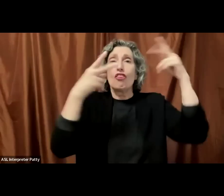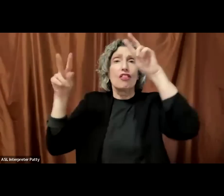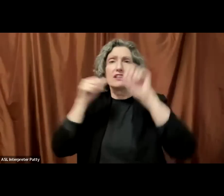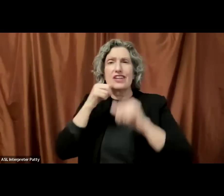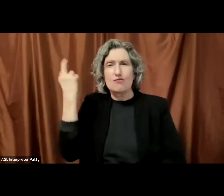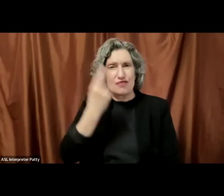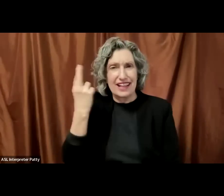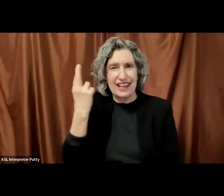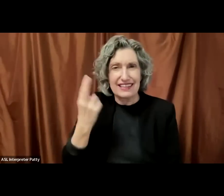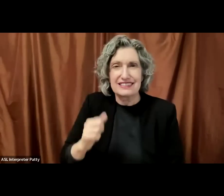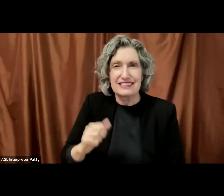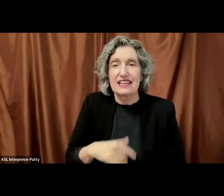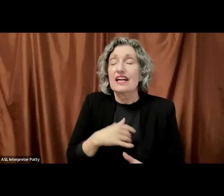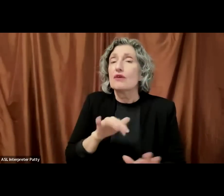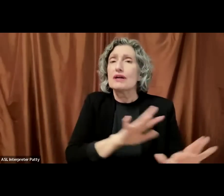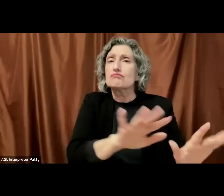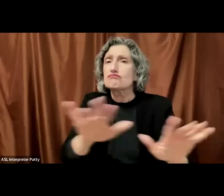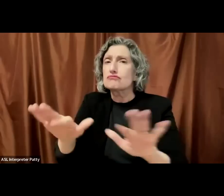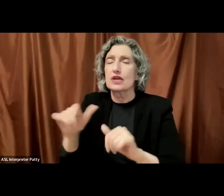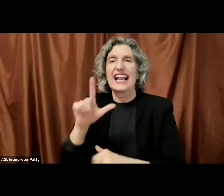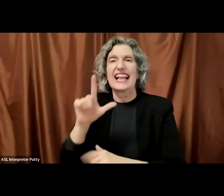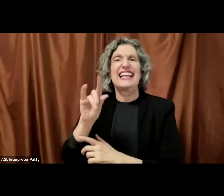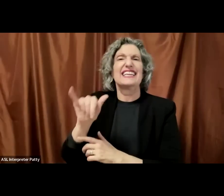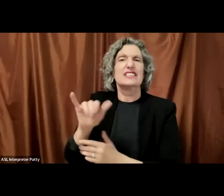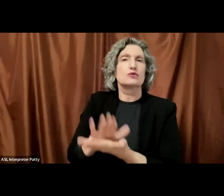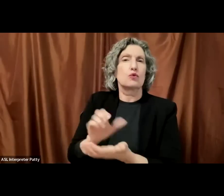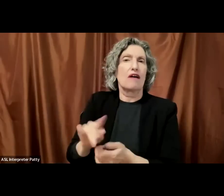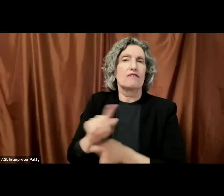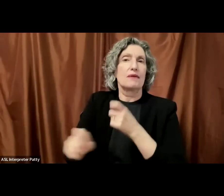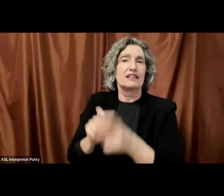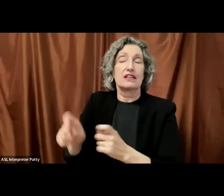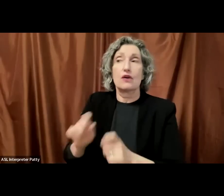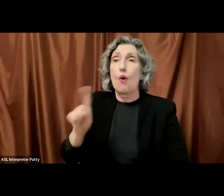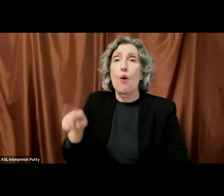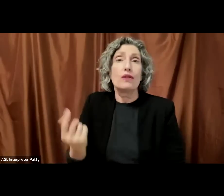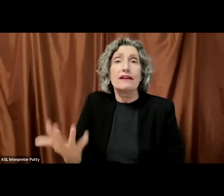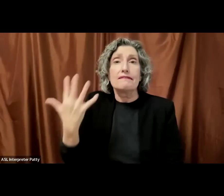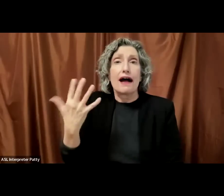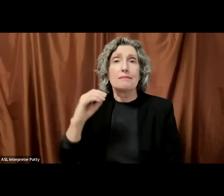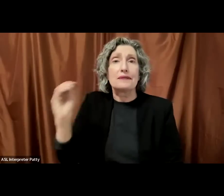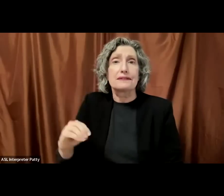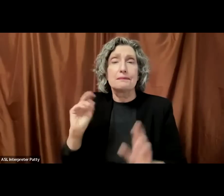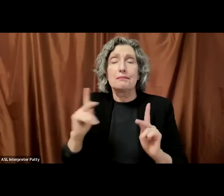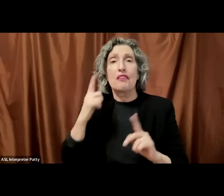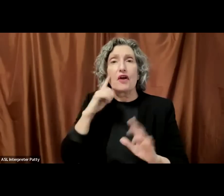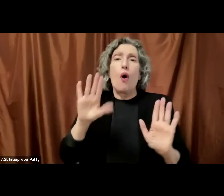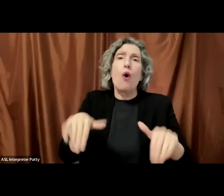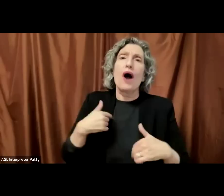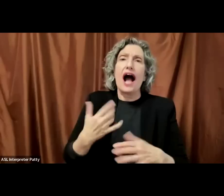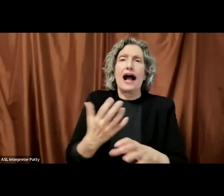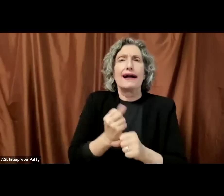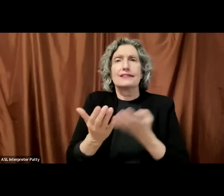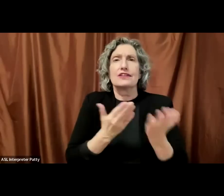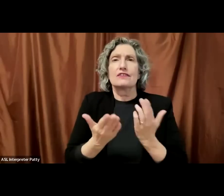Philanthropy, only 5% of the public think that they have been served by nonprofits in the past year. And yet nonprofits are not